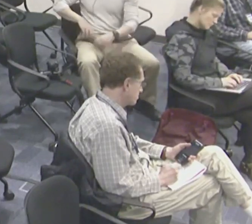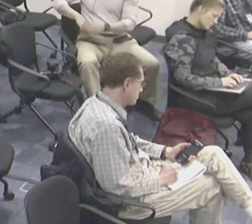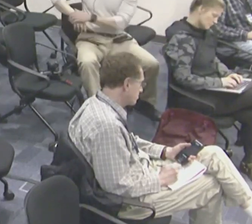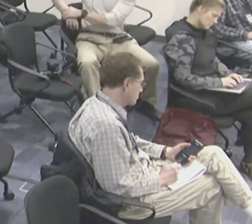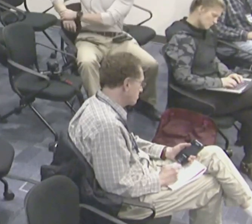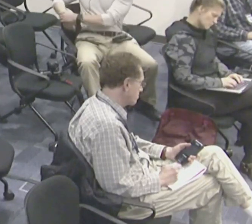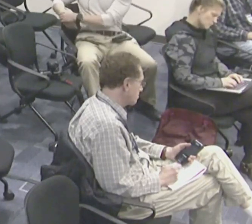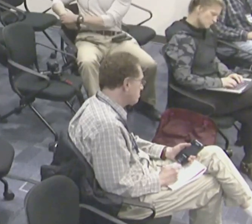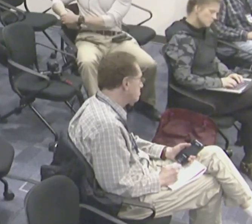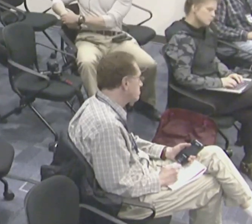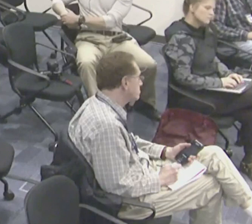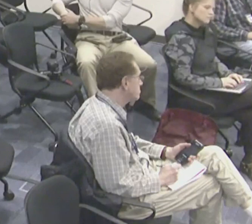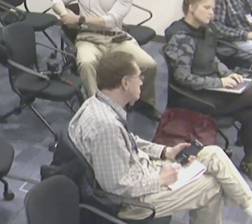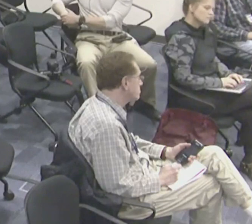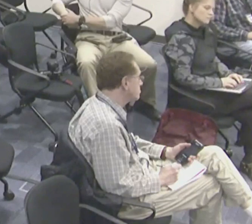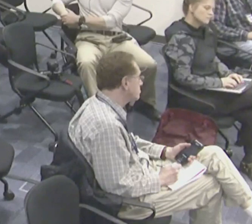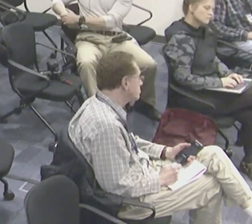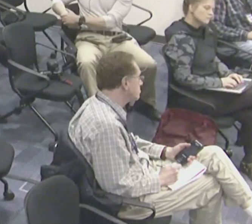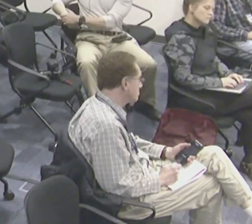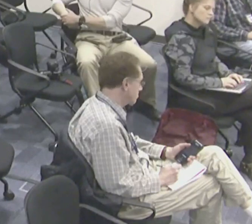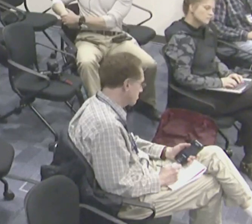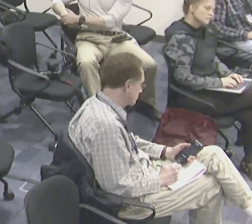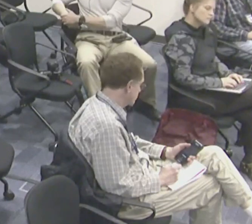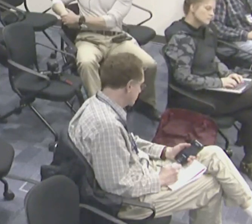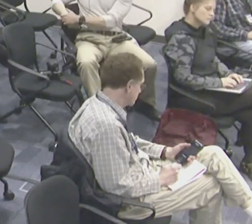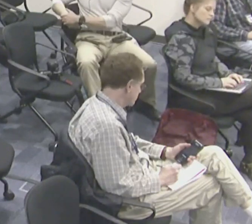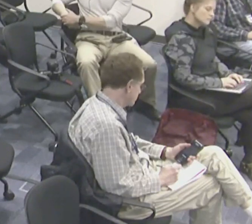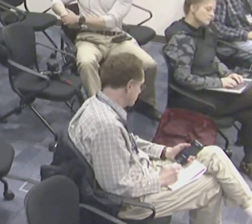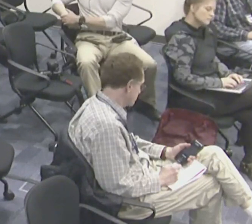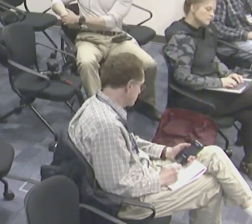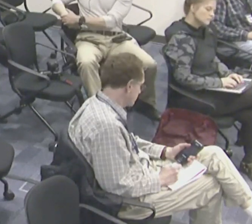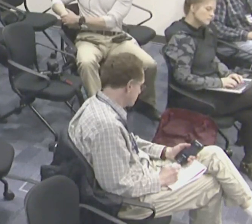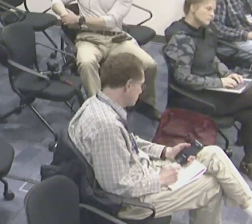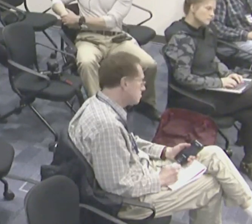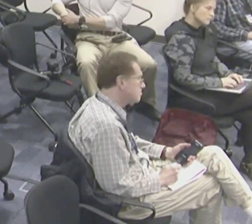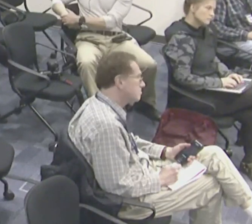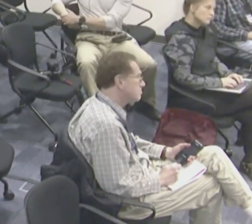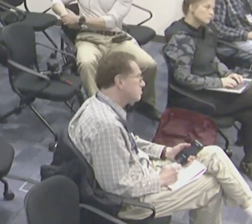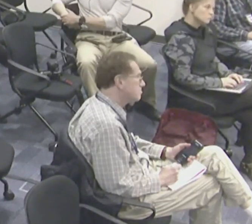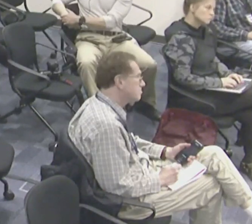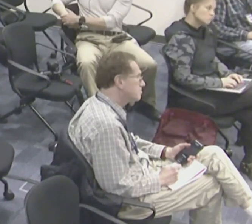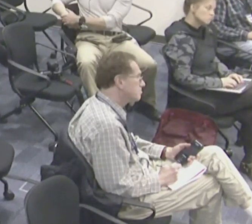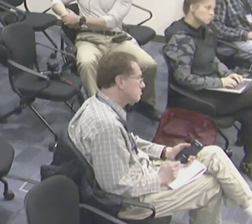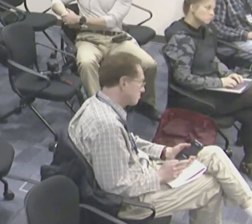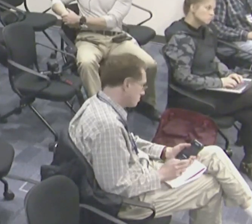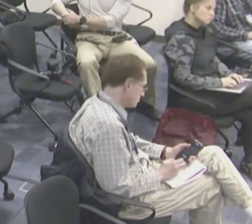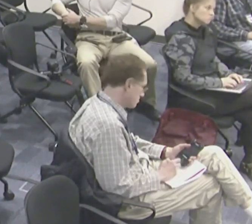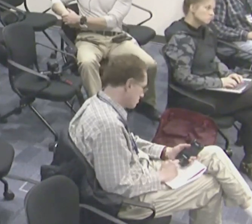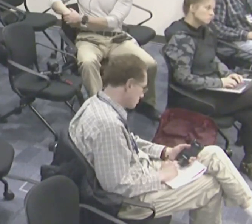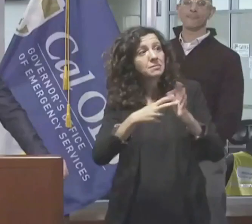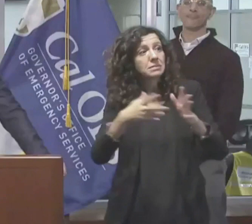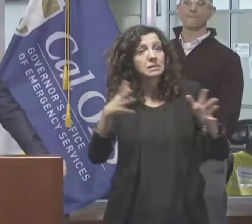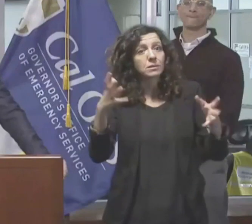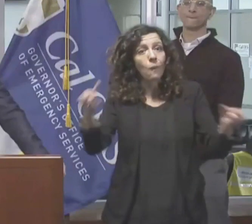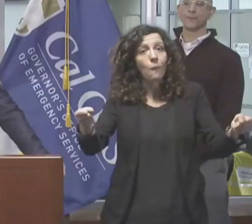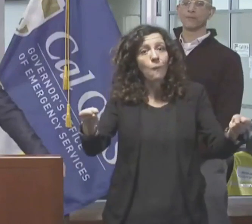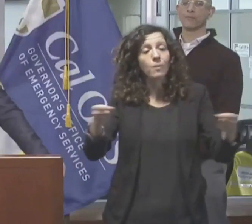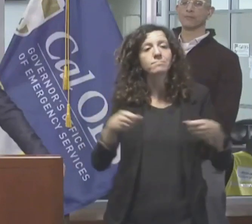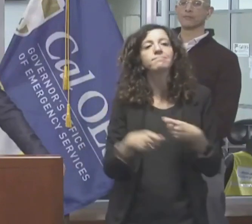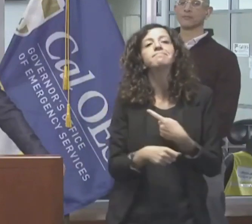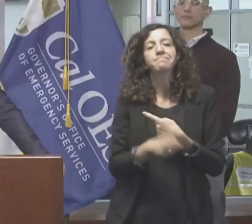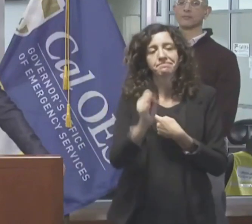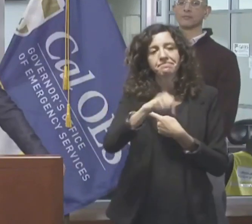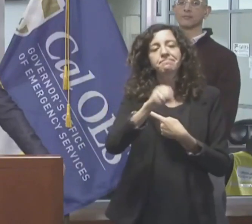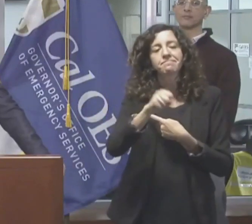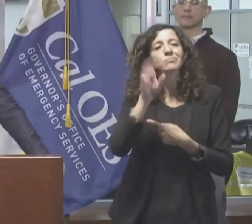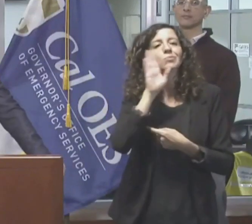been any talk or discussion as far as a rent or mortgage freeze? Yeah, well, we will have eviction protocols